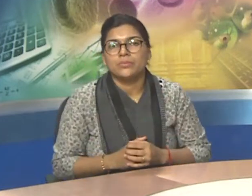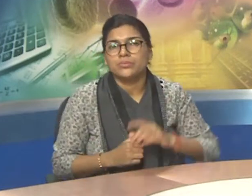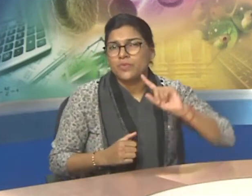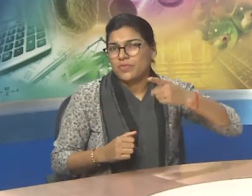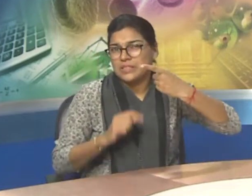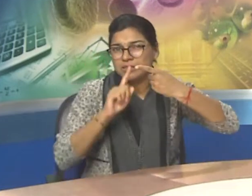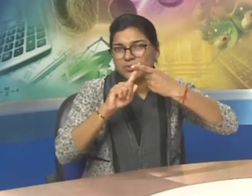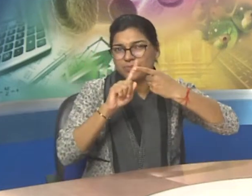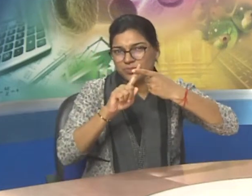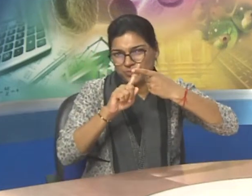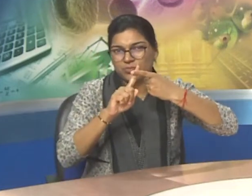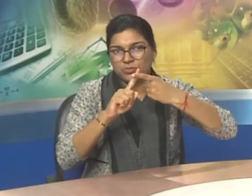tapes,